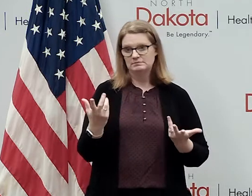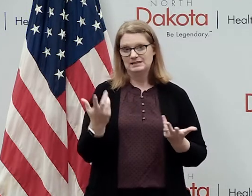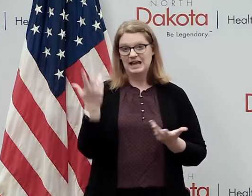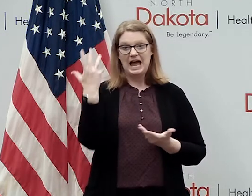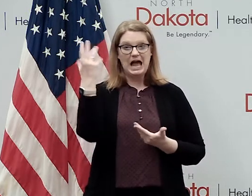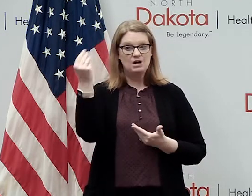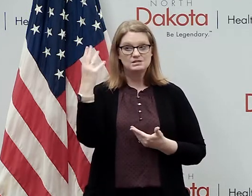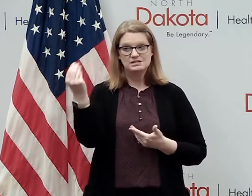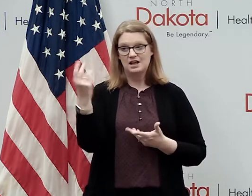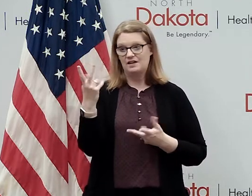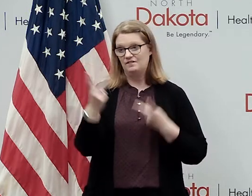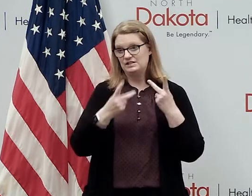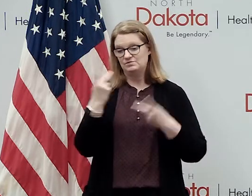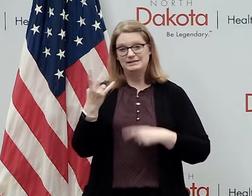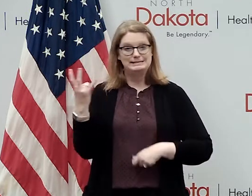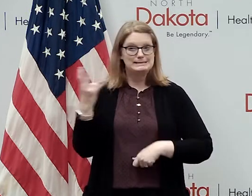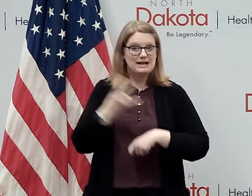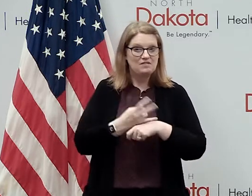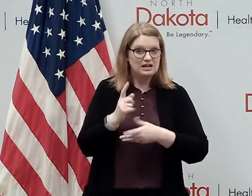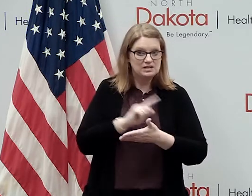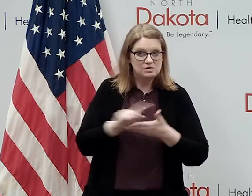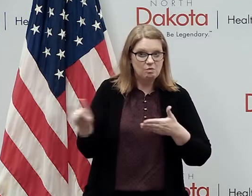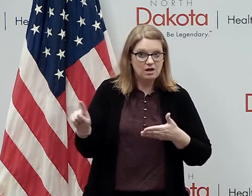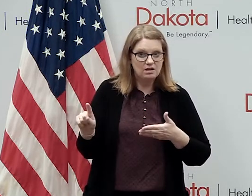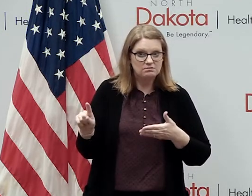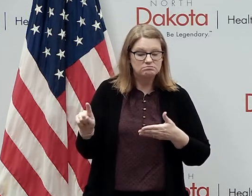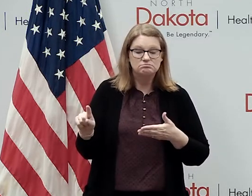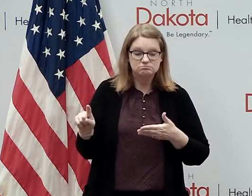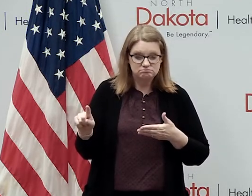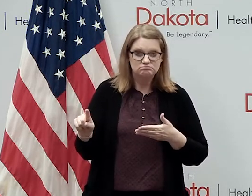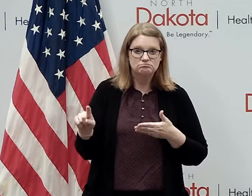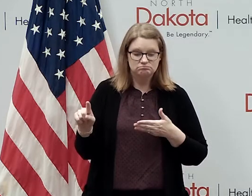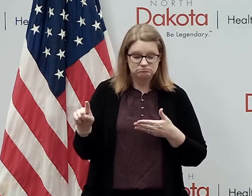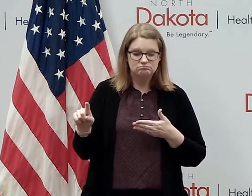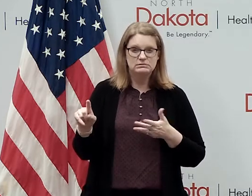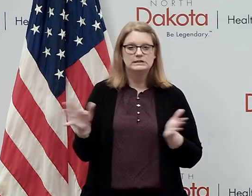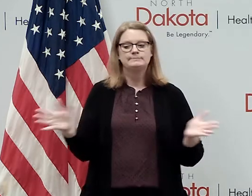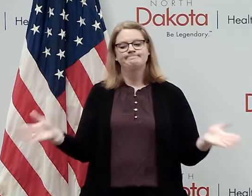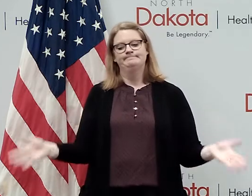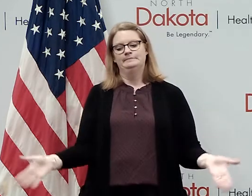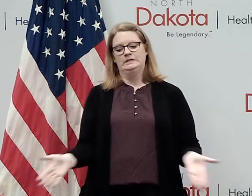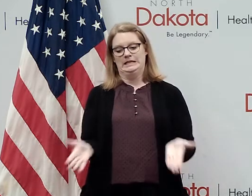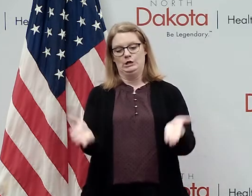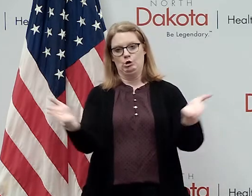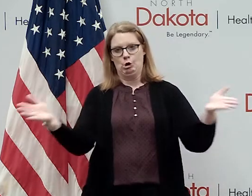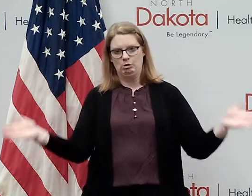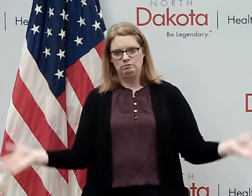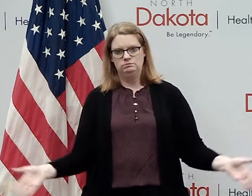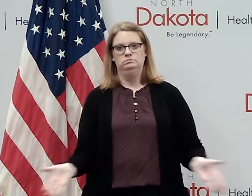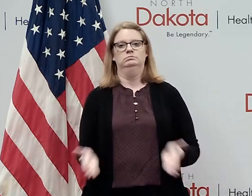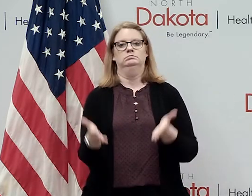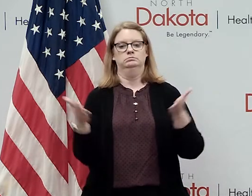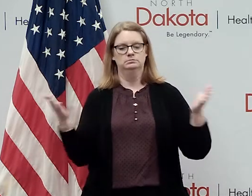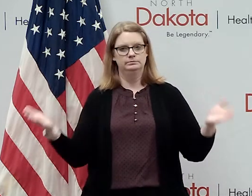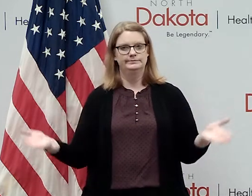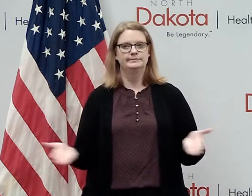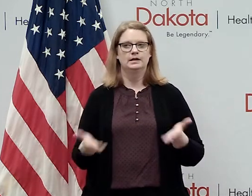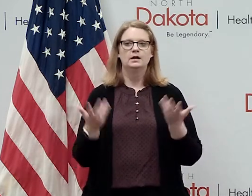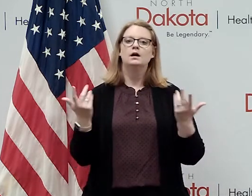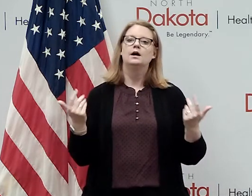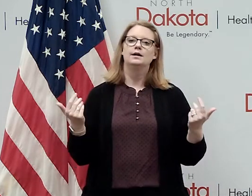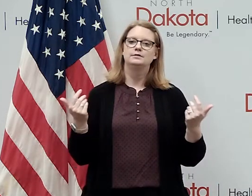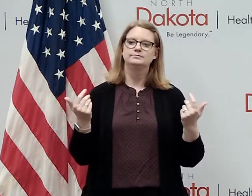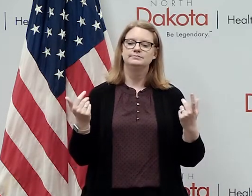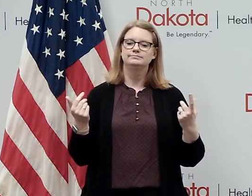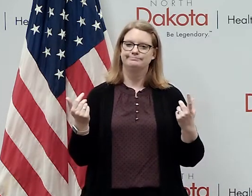is available 7 days a week. We strongly encourage facilities to work through. We know that there have